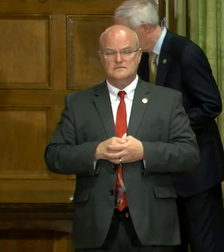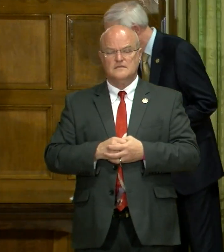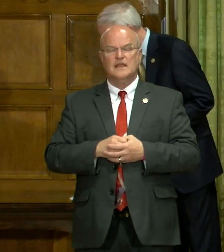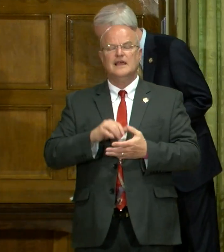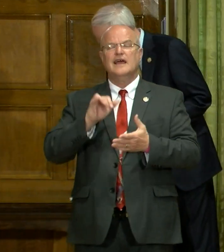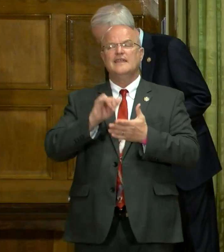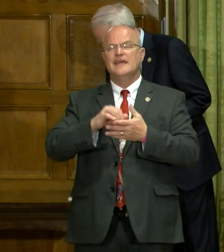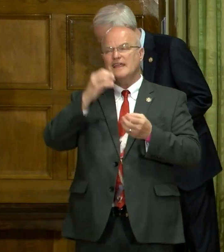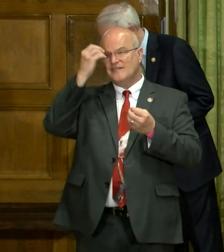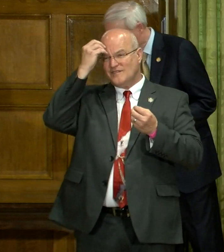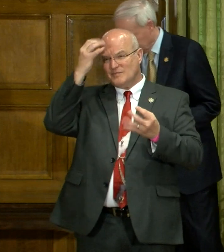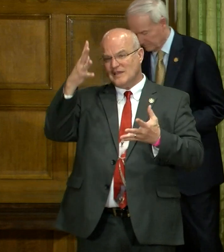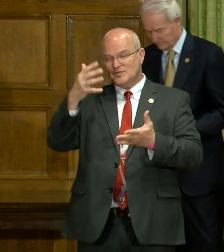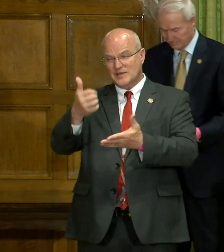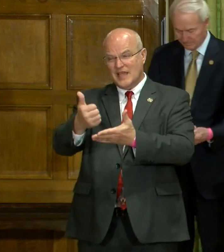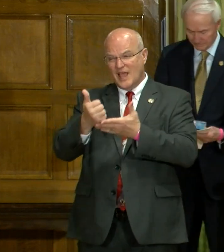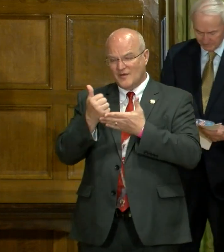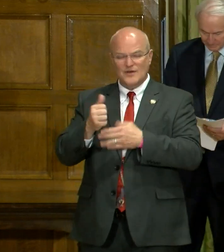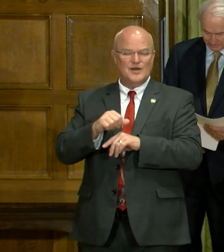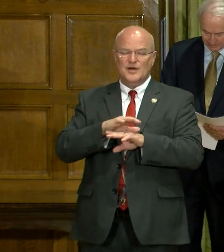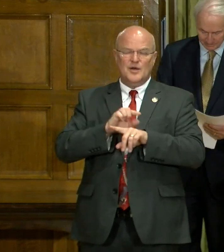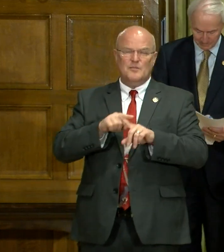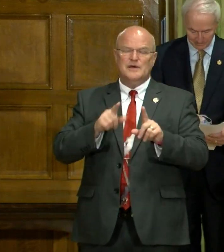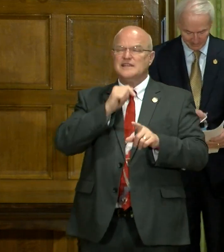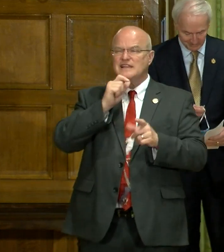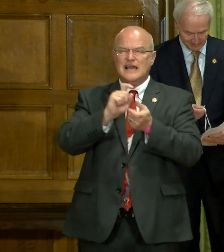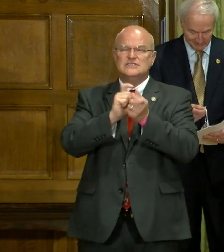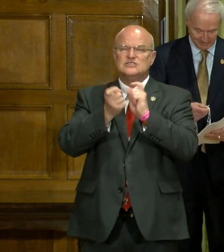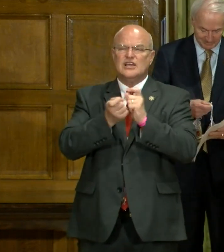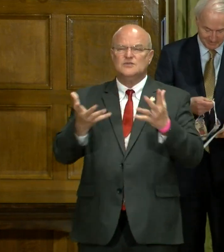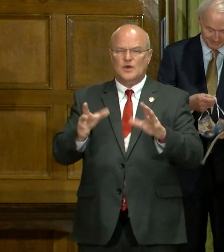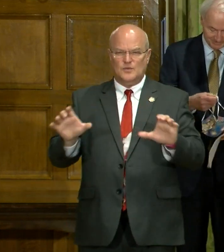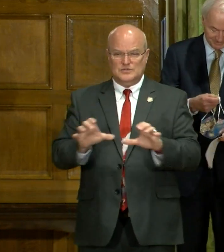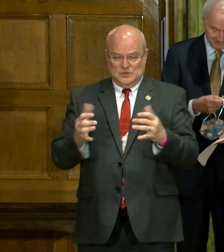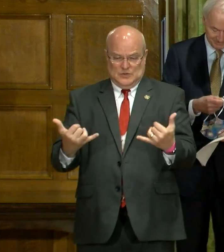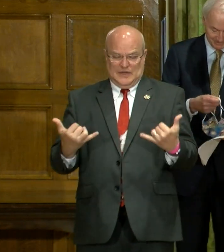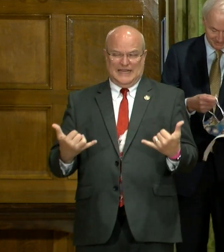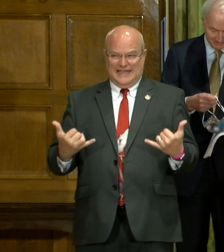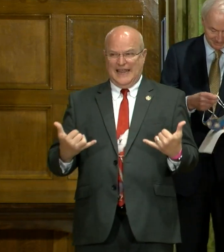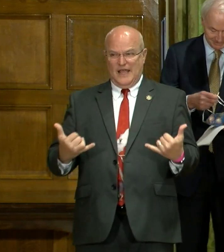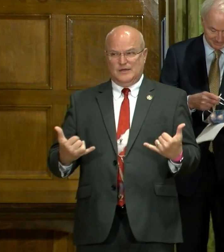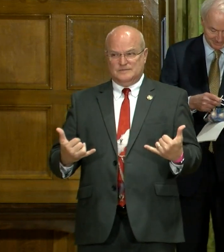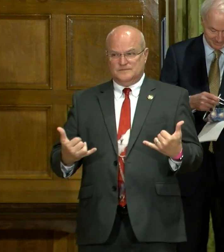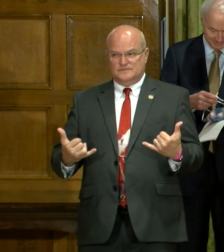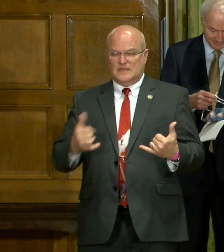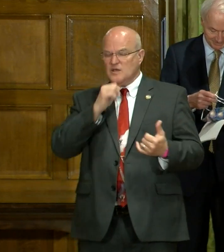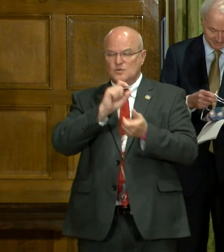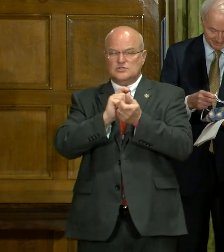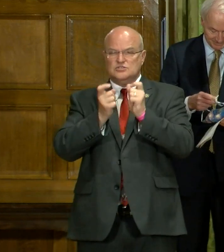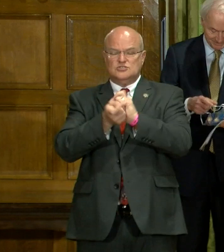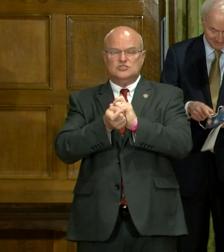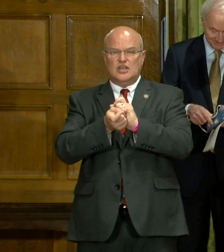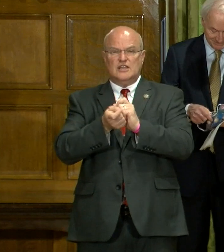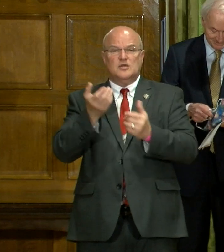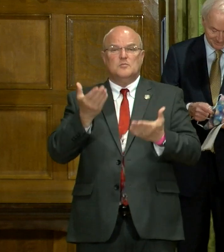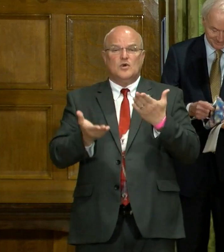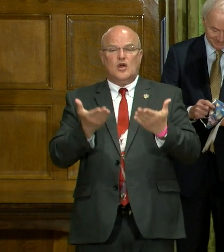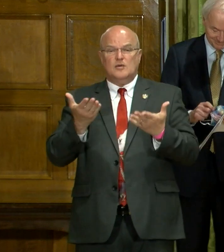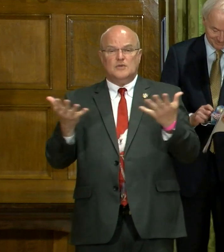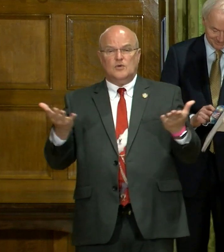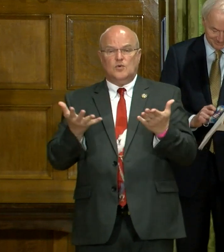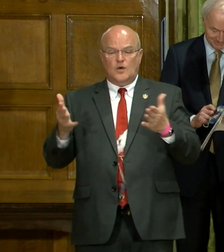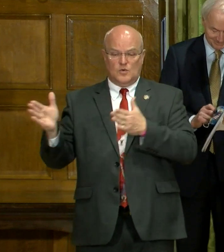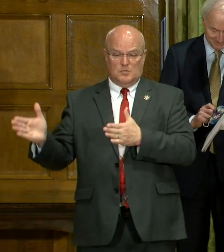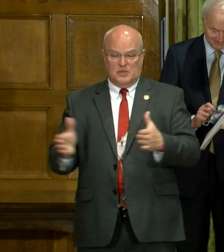That information would be helpful, but it wouldn't really change what we're doing now. It wouldn't change probably what we